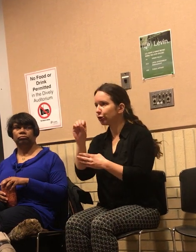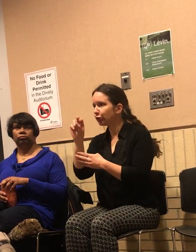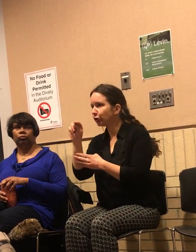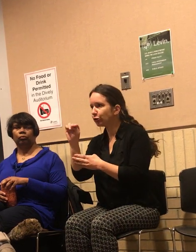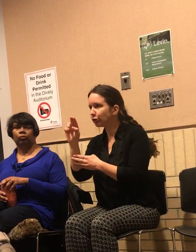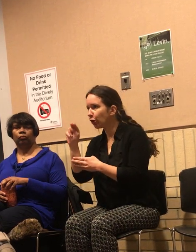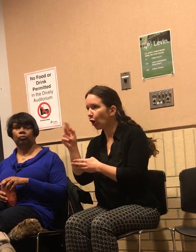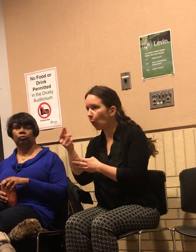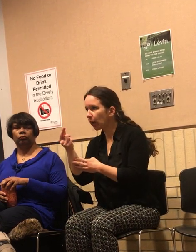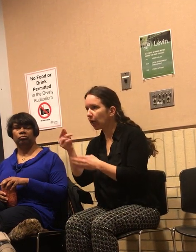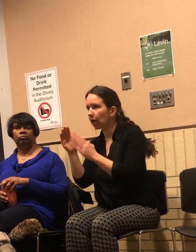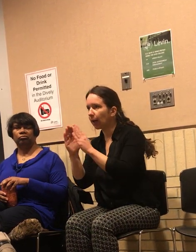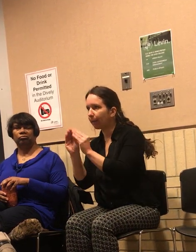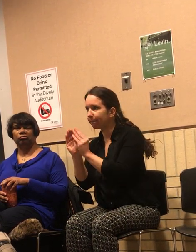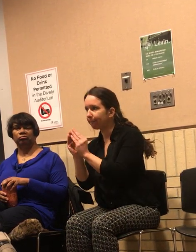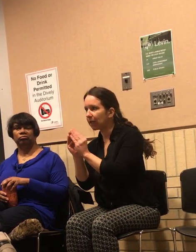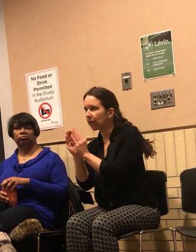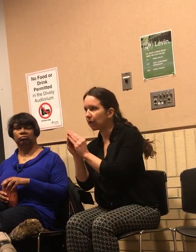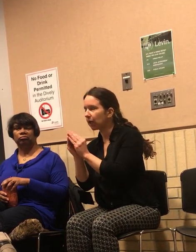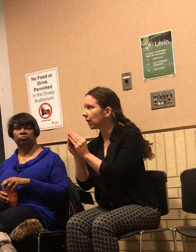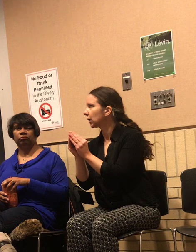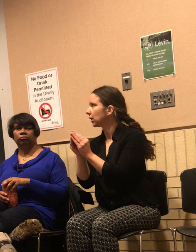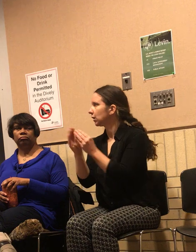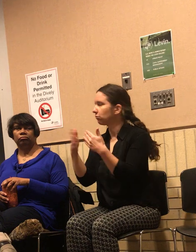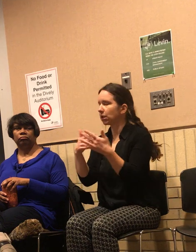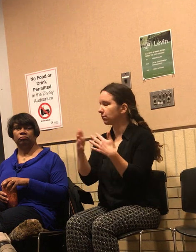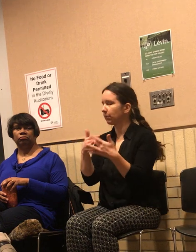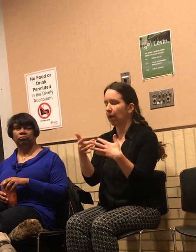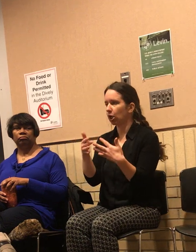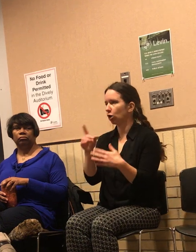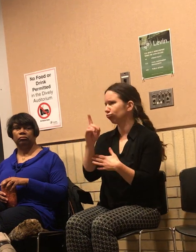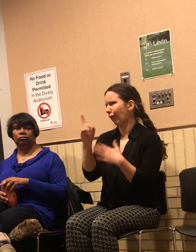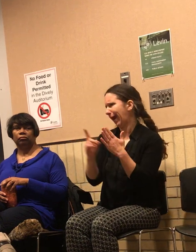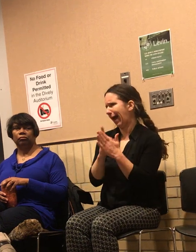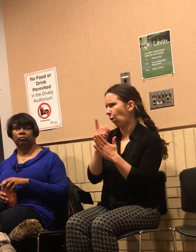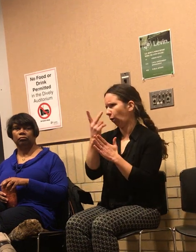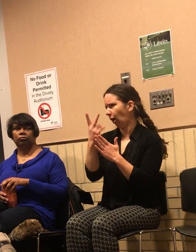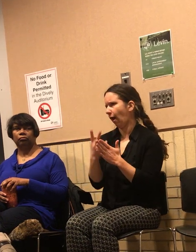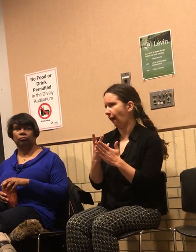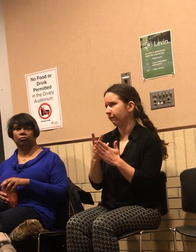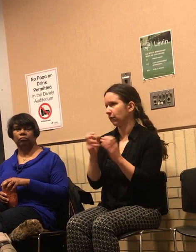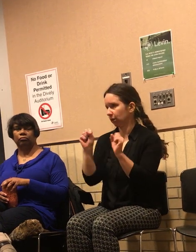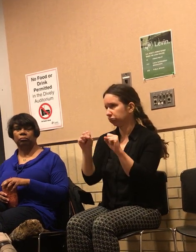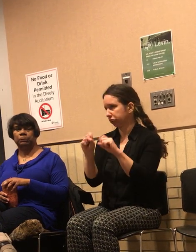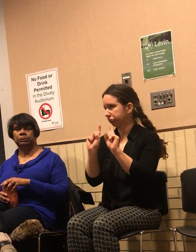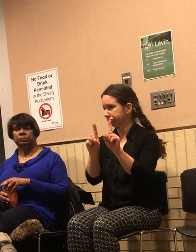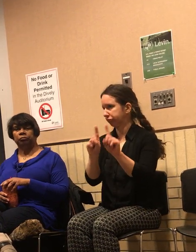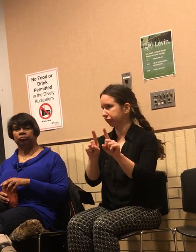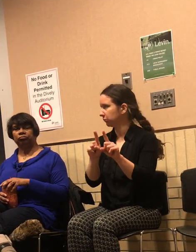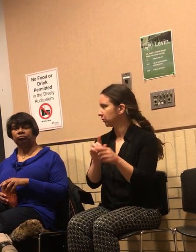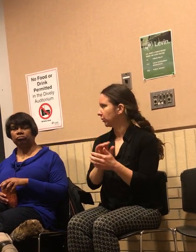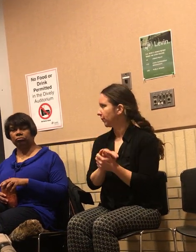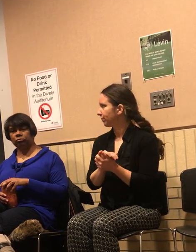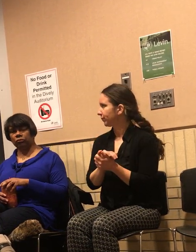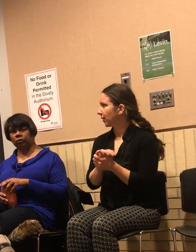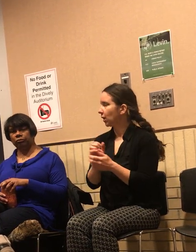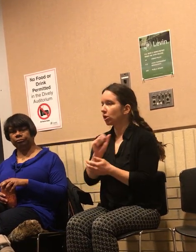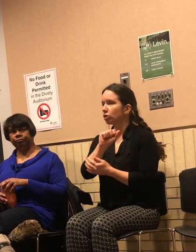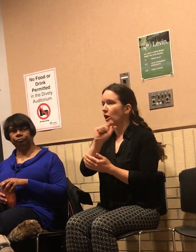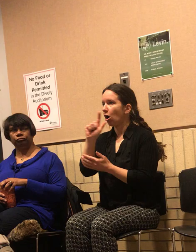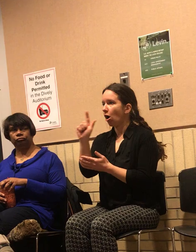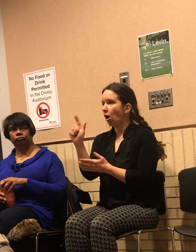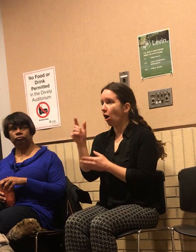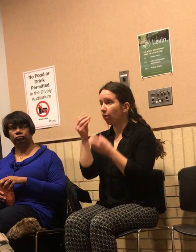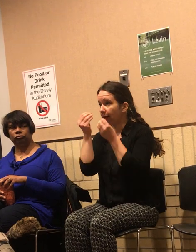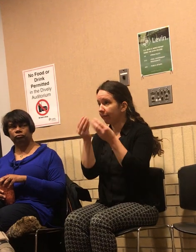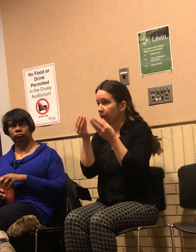like an hour to hour and a half, it all depends. I think hour and a half is kind of a good rule of thumb. Like that gets all the information that you would need